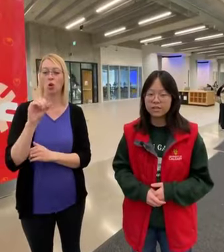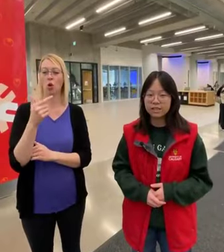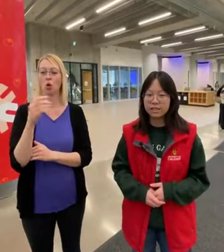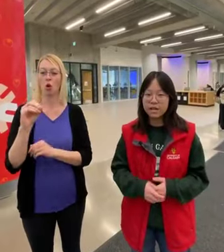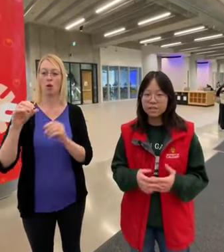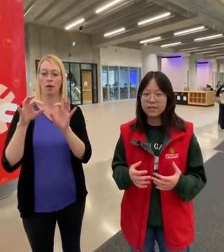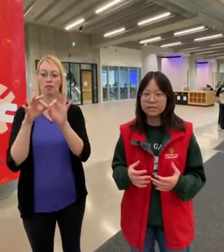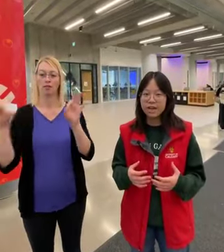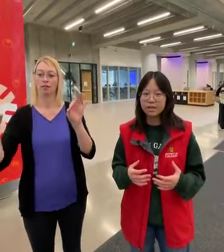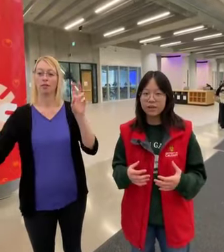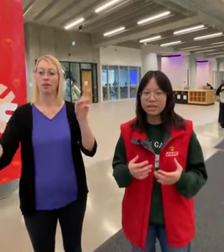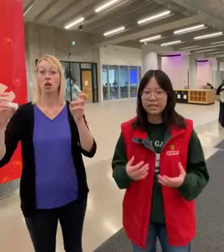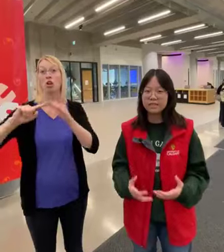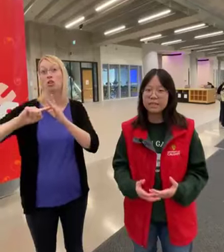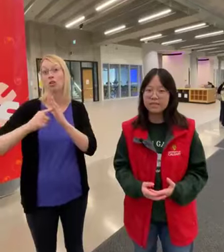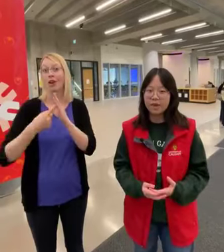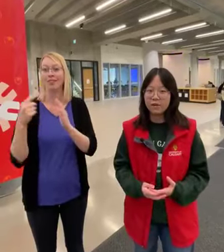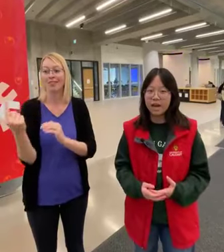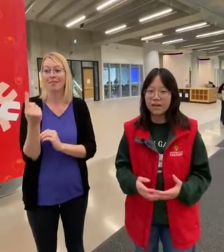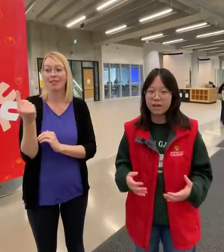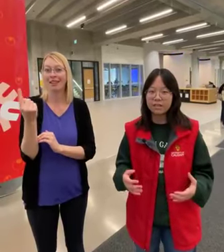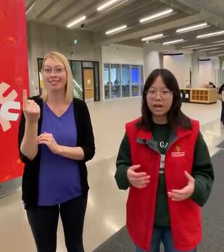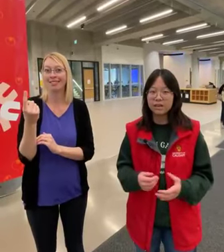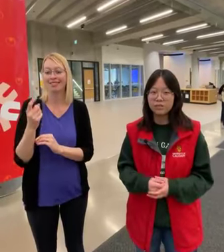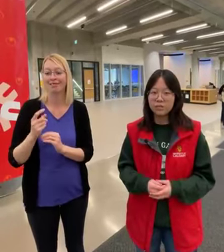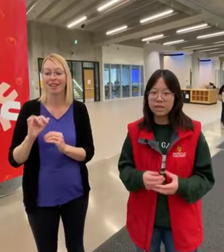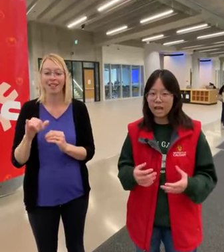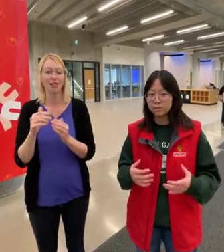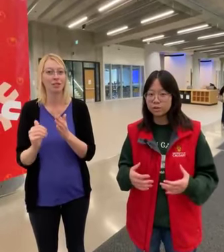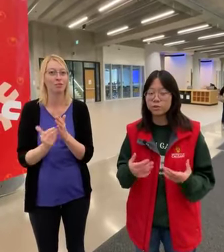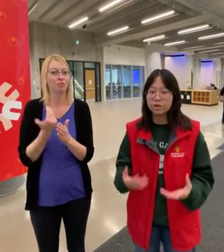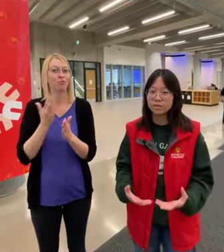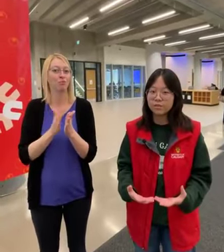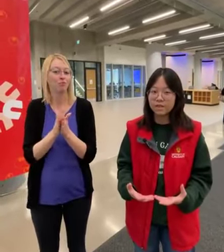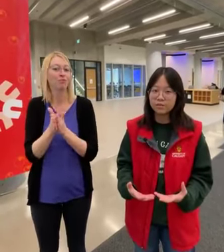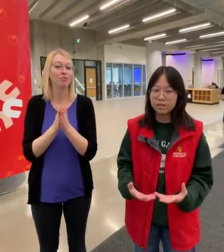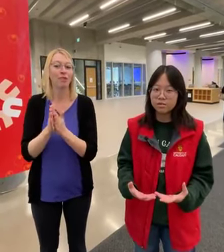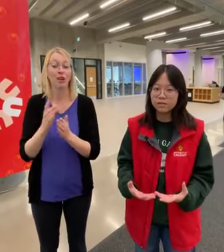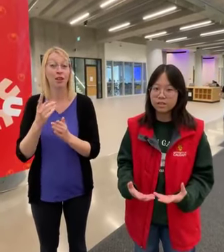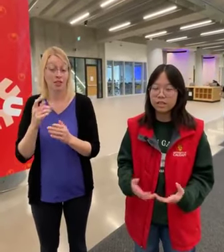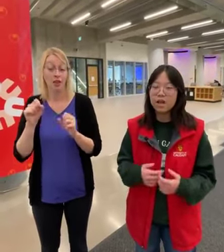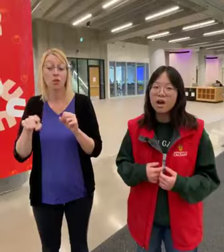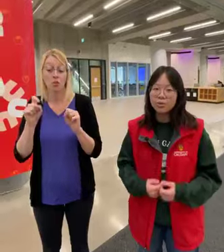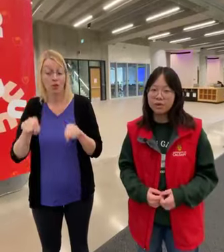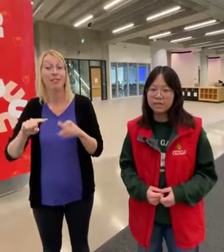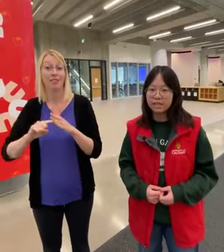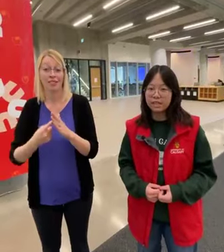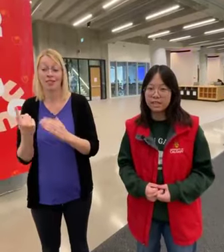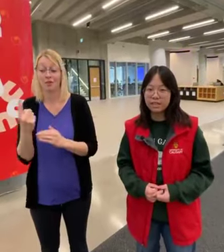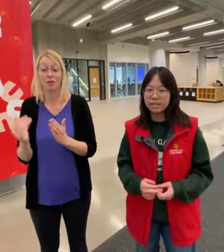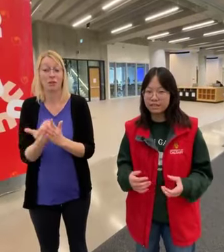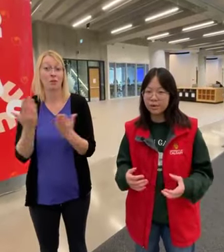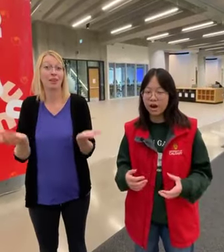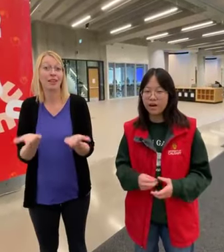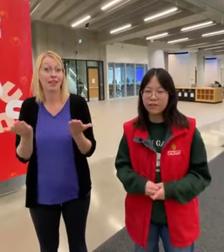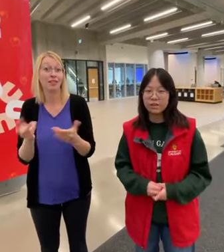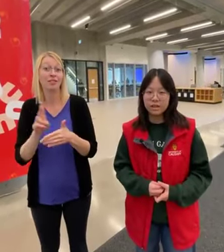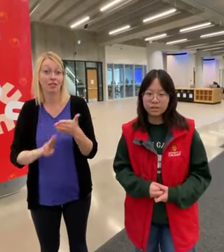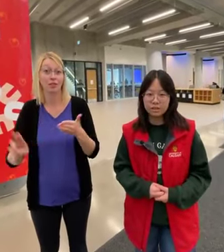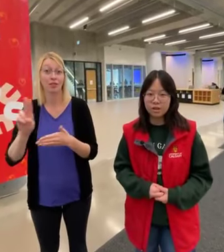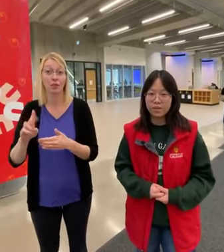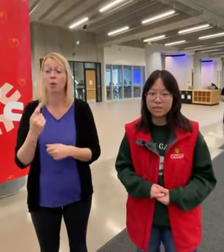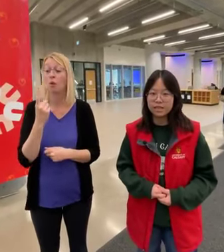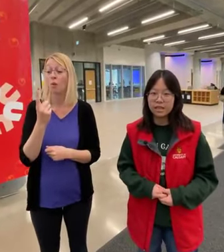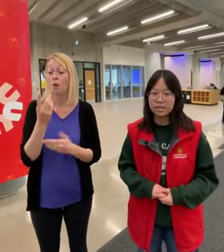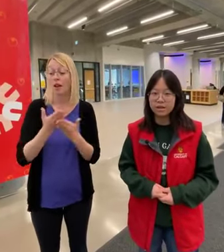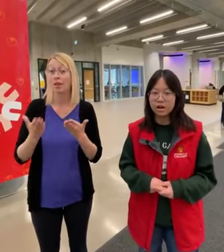around the university. So that's kind of a key incentive that we have, and to kind of be able to start something at the university, one of the key things that we offer in the